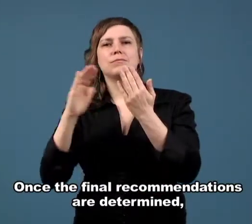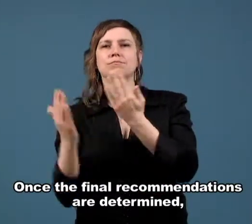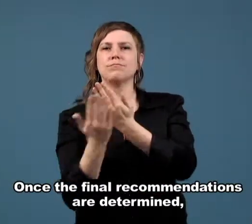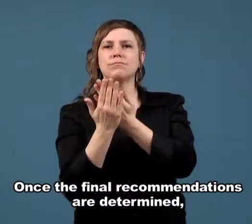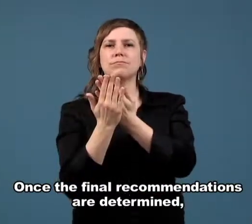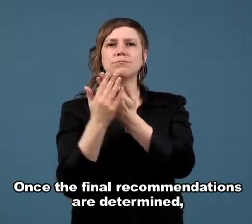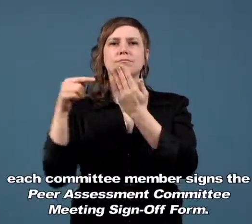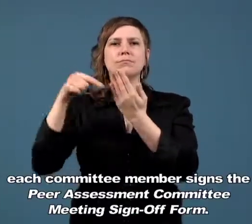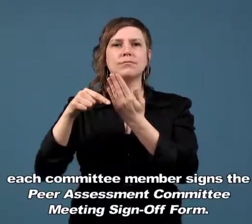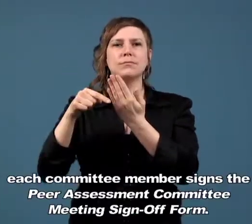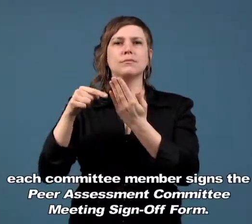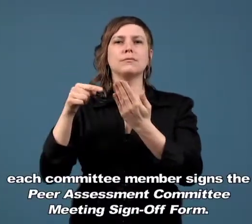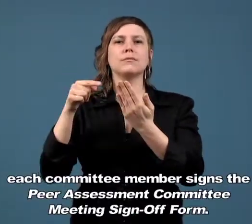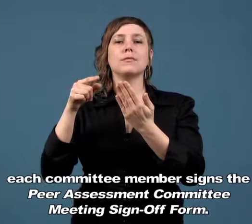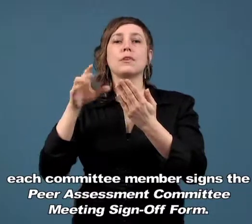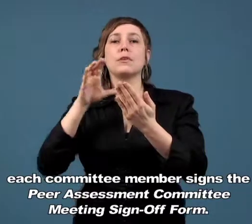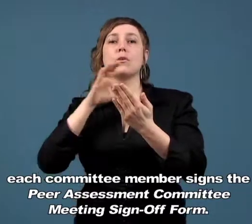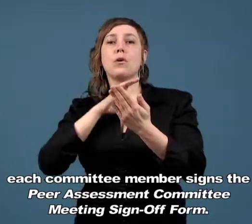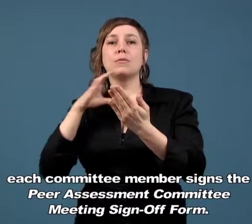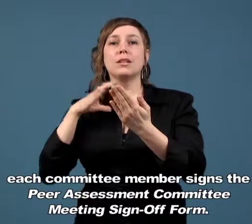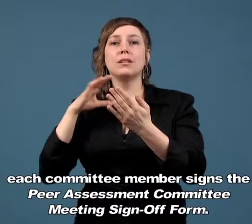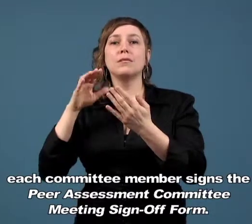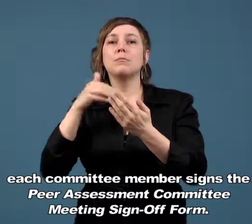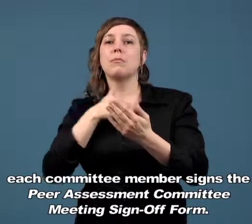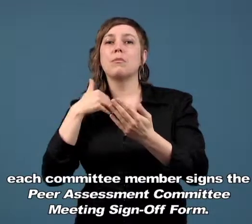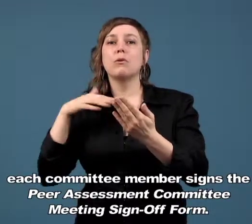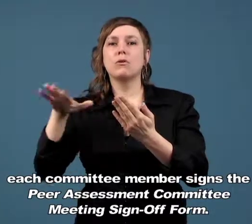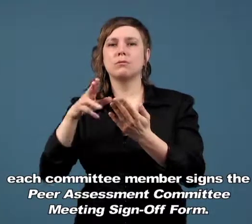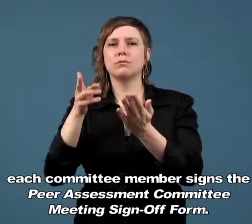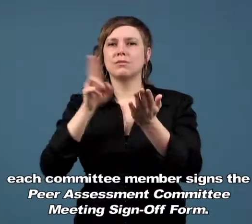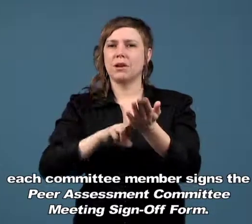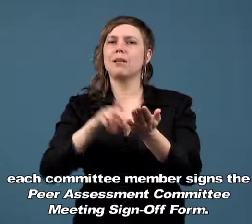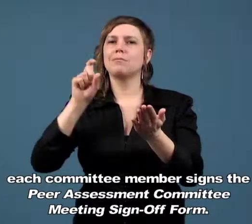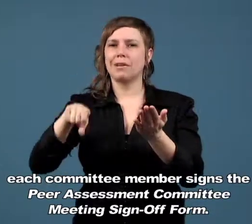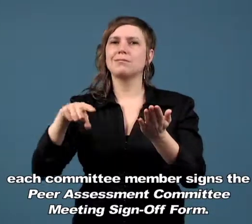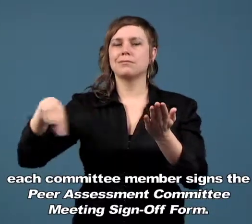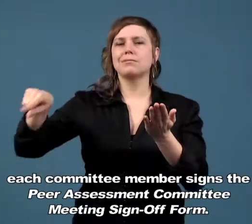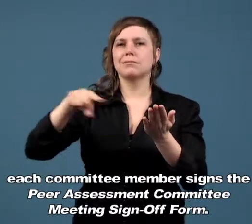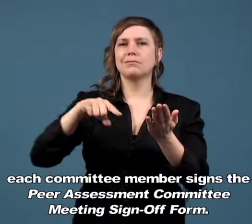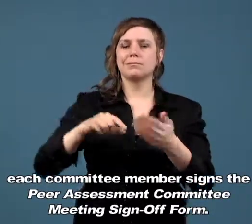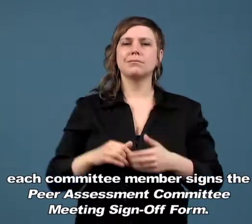each committee member signs the Peer Assessment Committee meeting sign-off form.